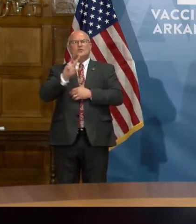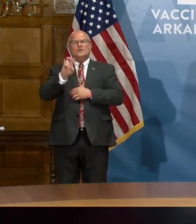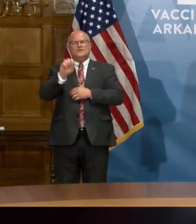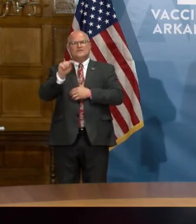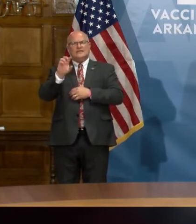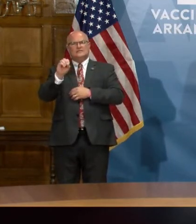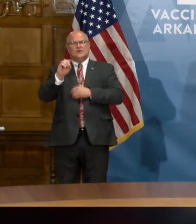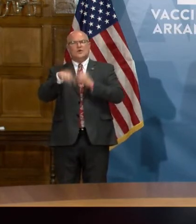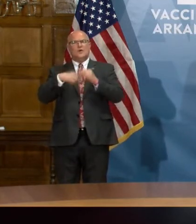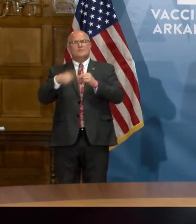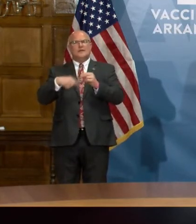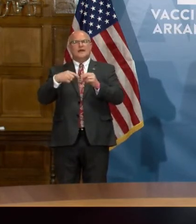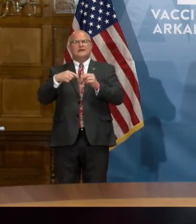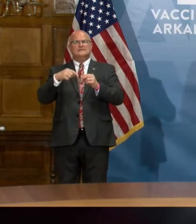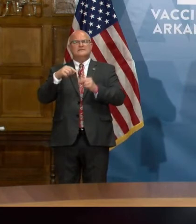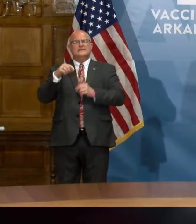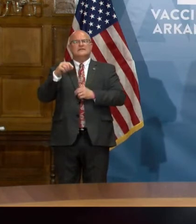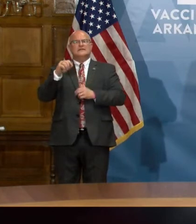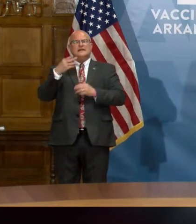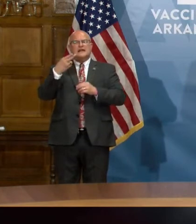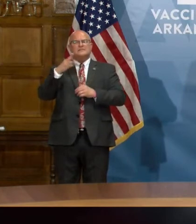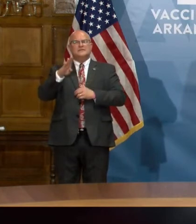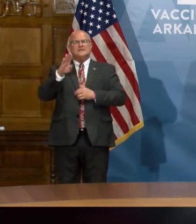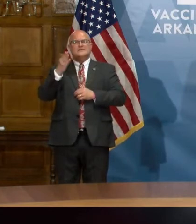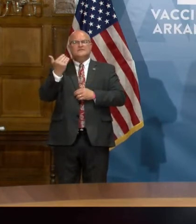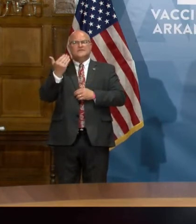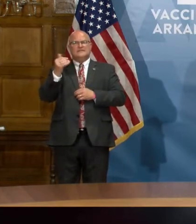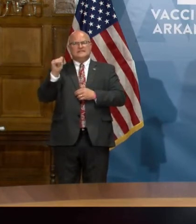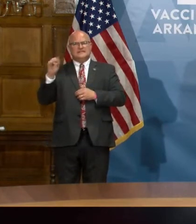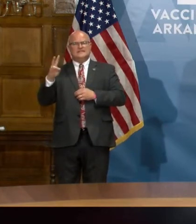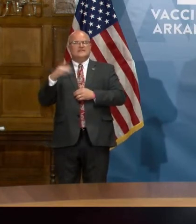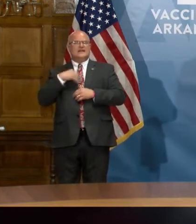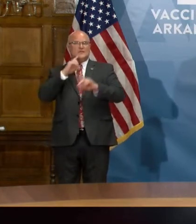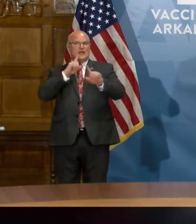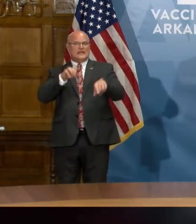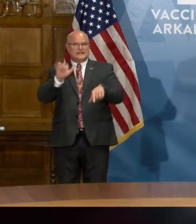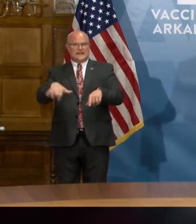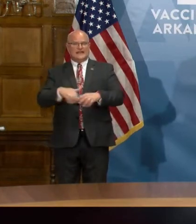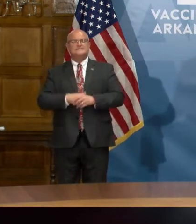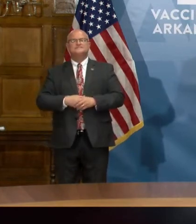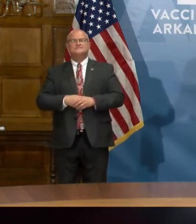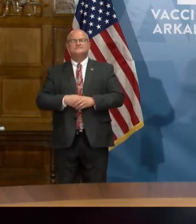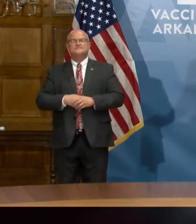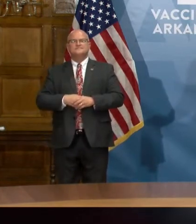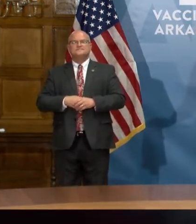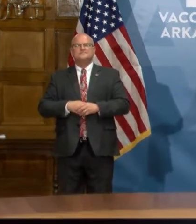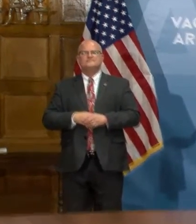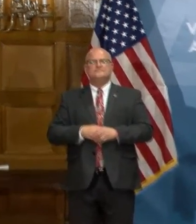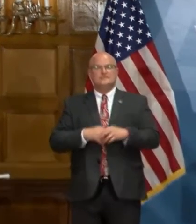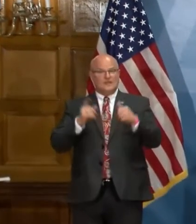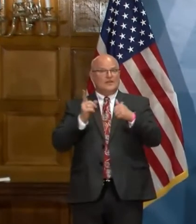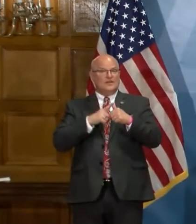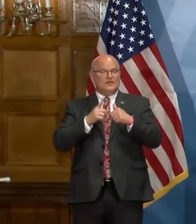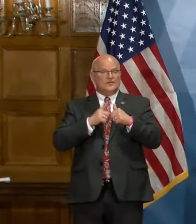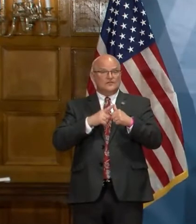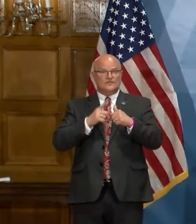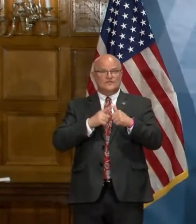veto of HB 1570. Do you have a reaction to that? First, in reference to